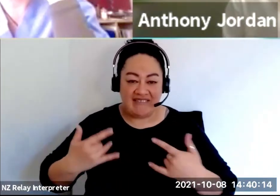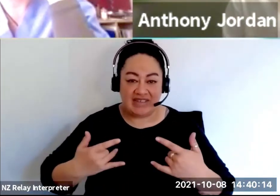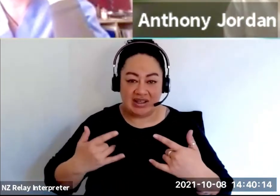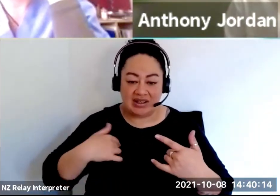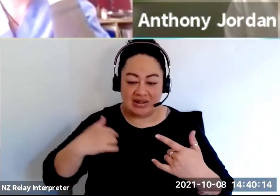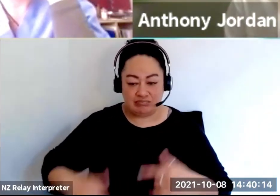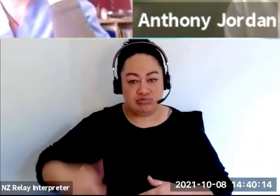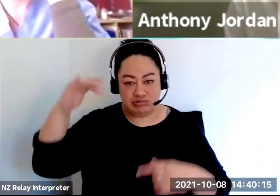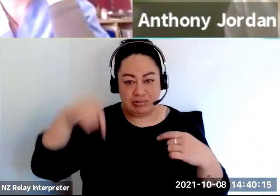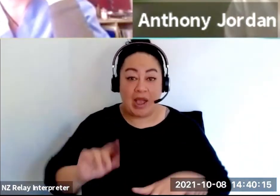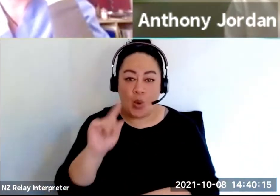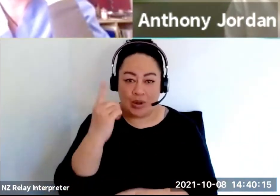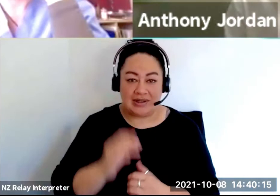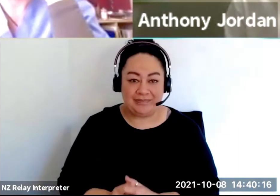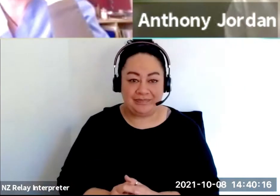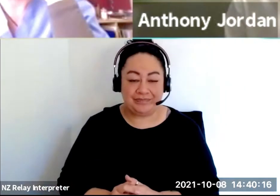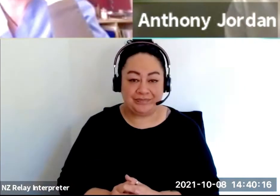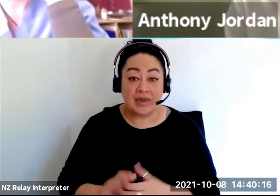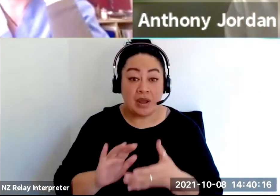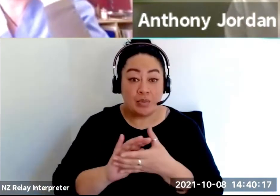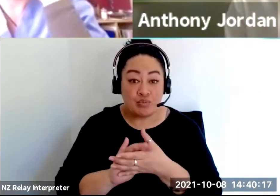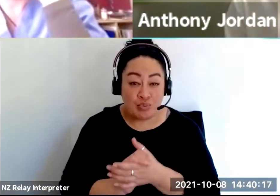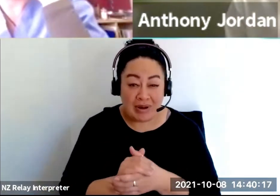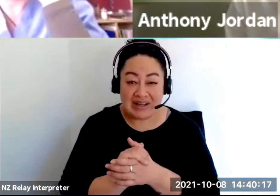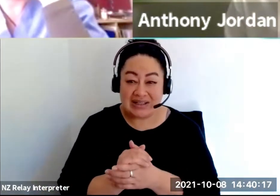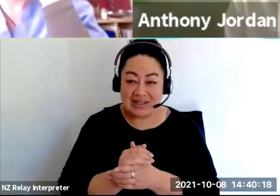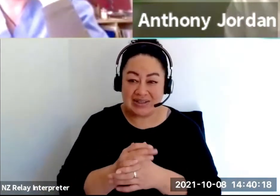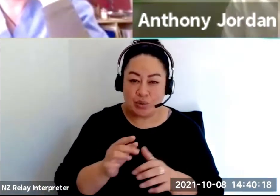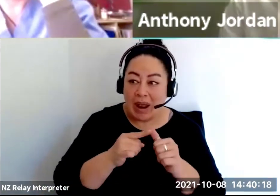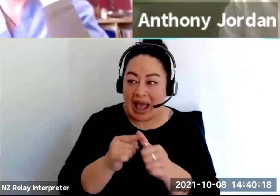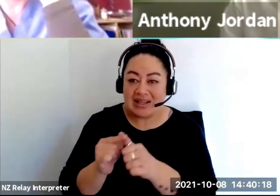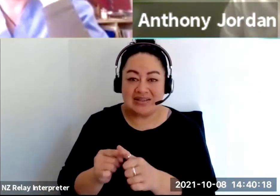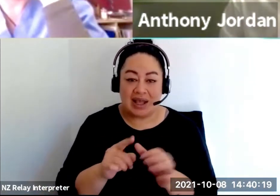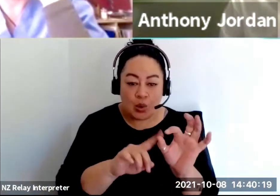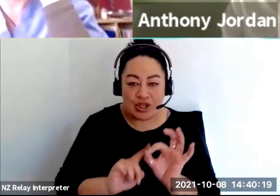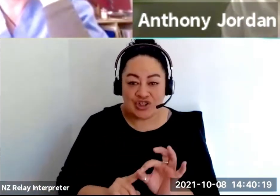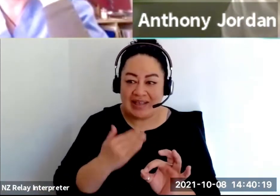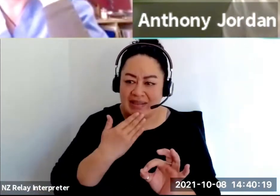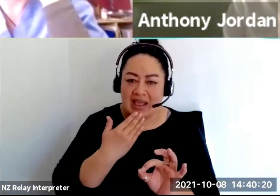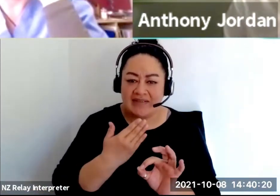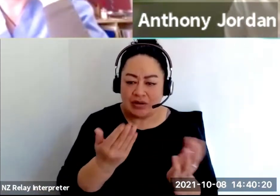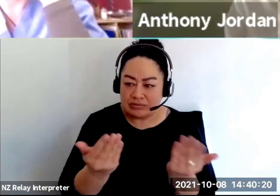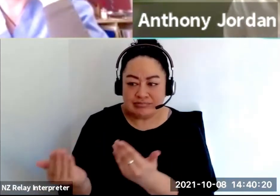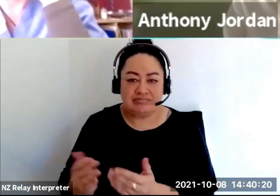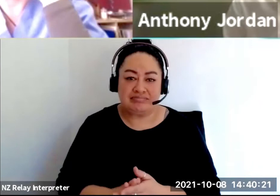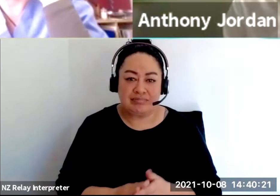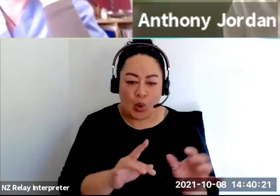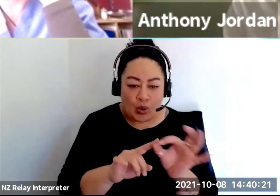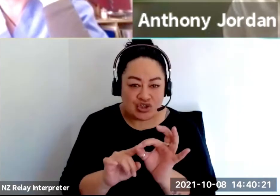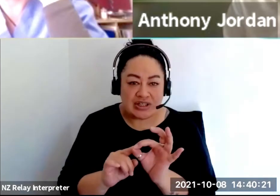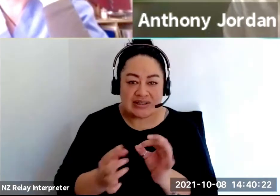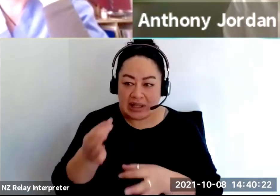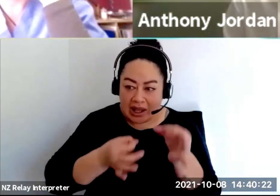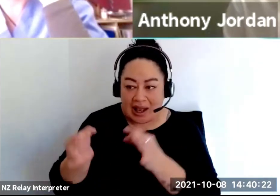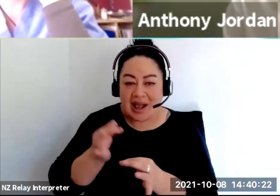So it's a real privilege to be able to answer your questions. I've had a look through your questions and I just want to say they're really thoughtful